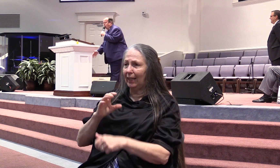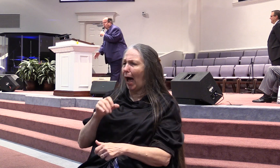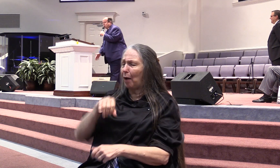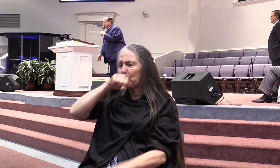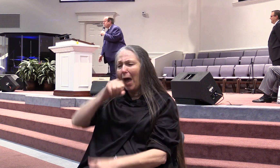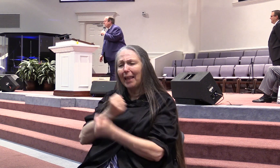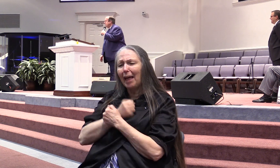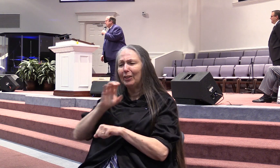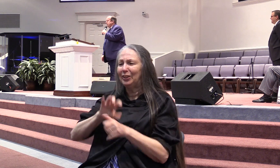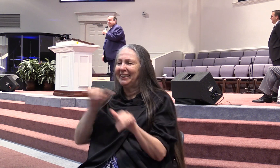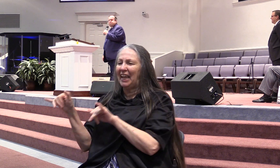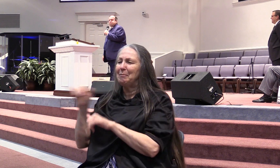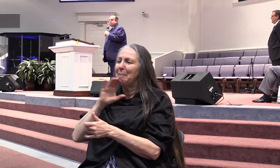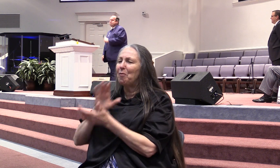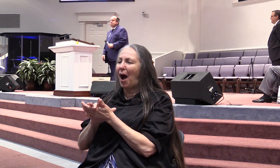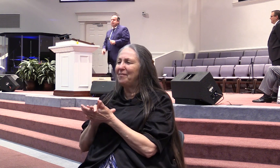church.